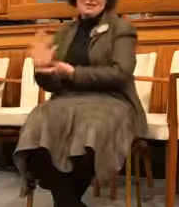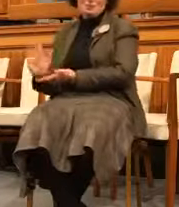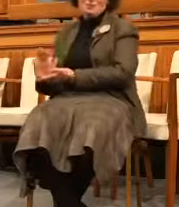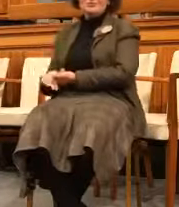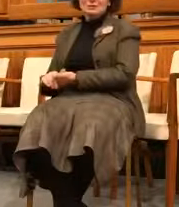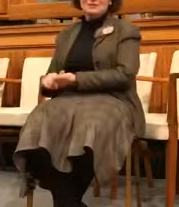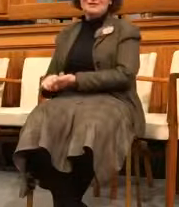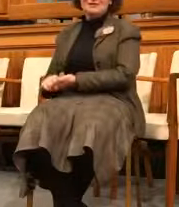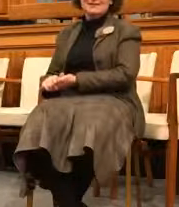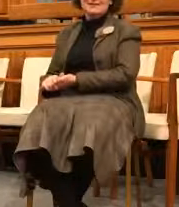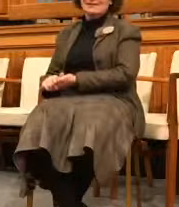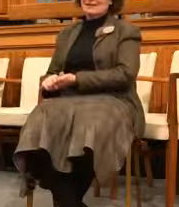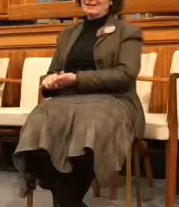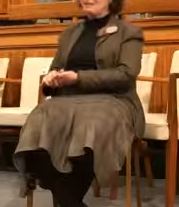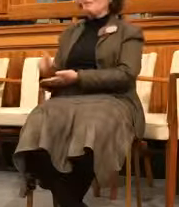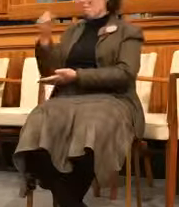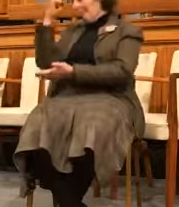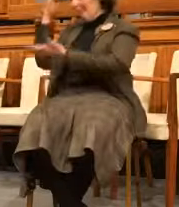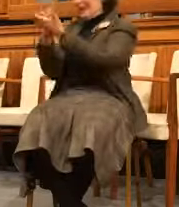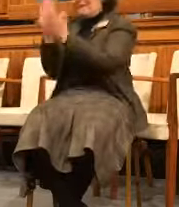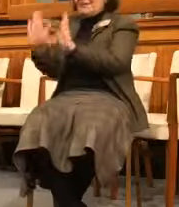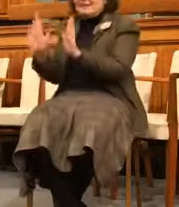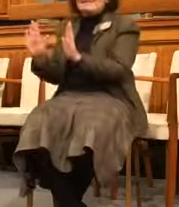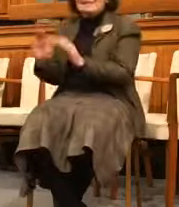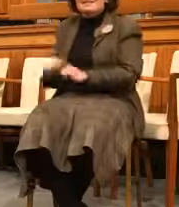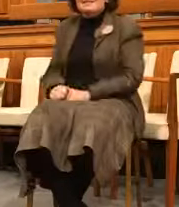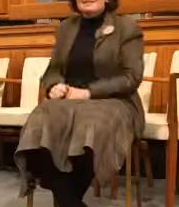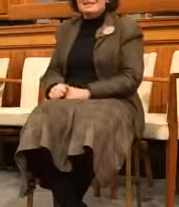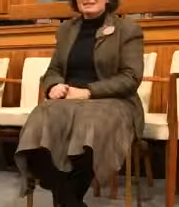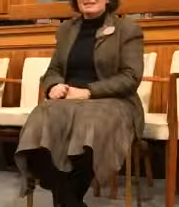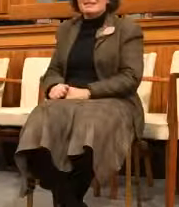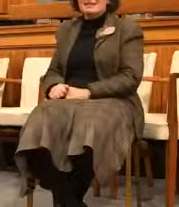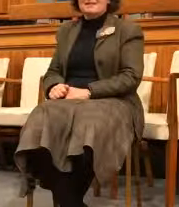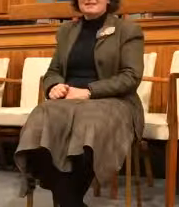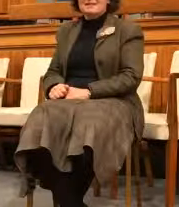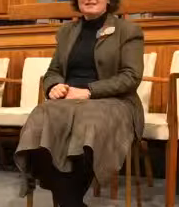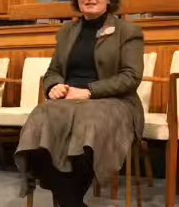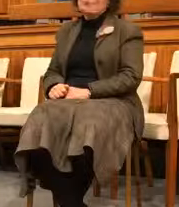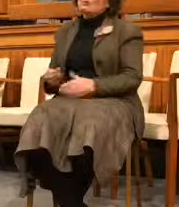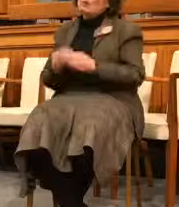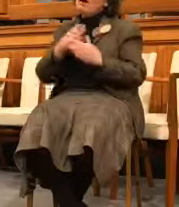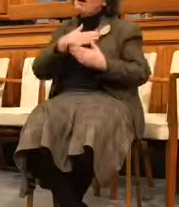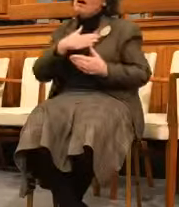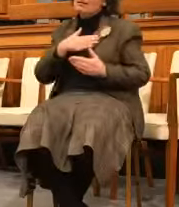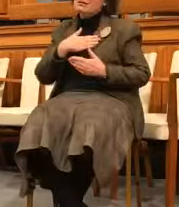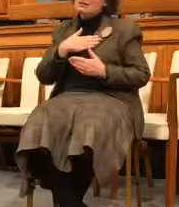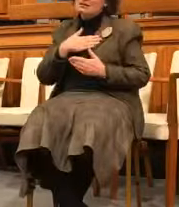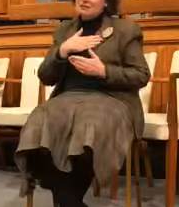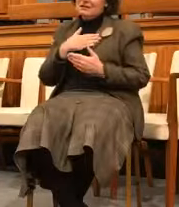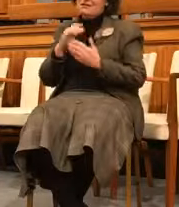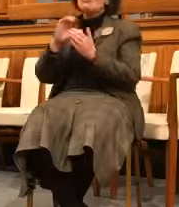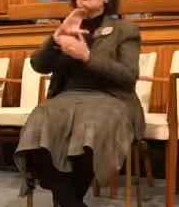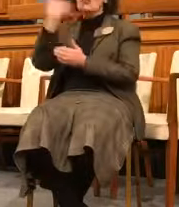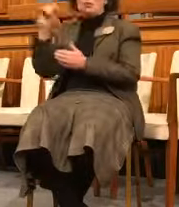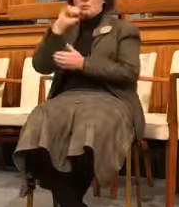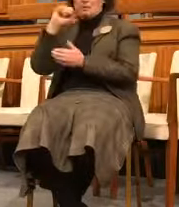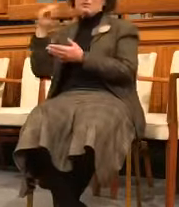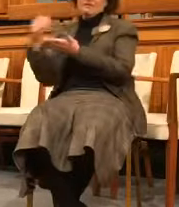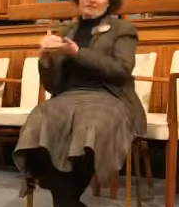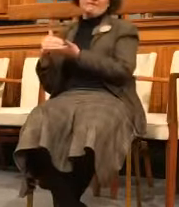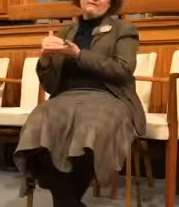Only believe. And with all your heart, and Christ will save you. See the